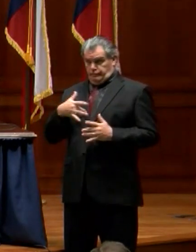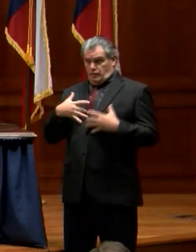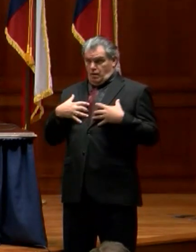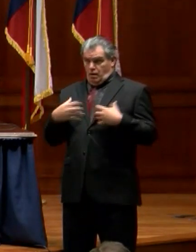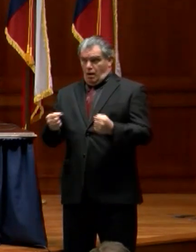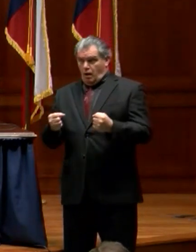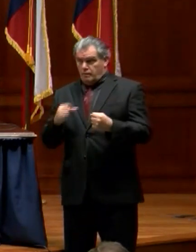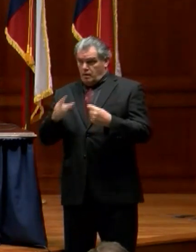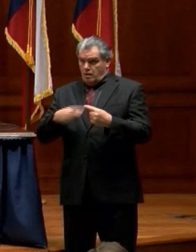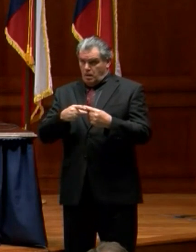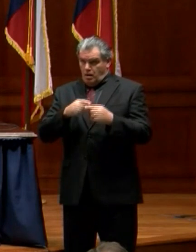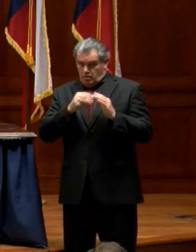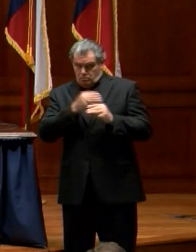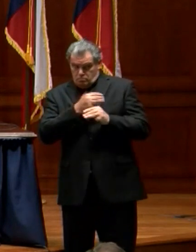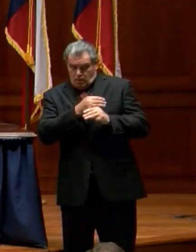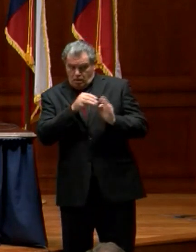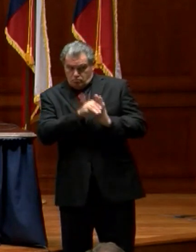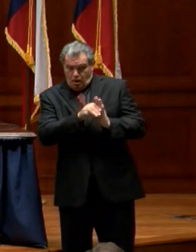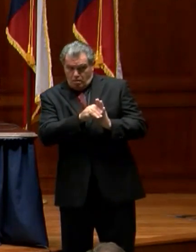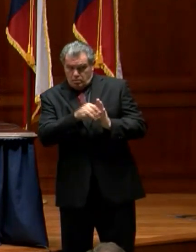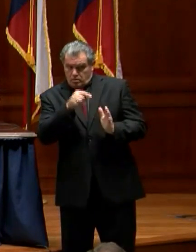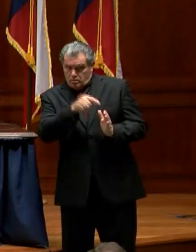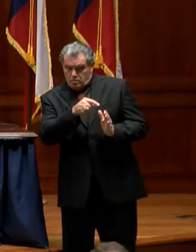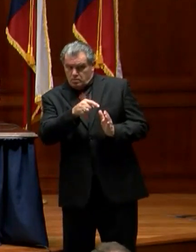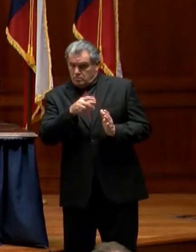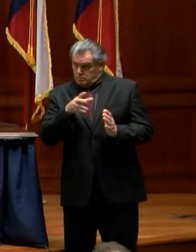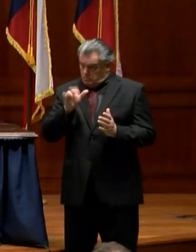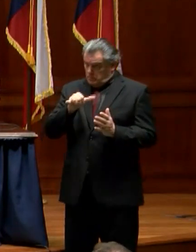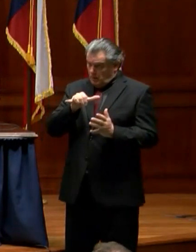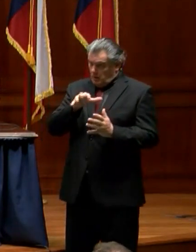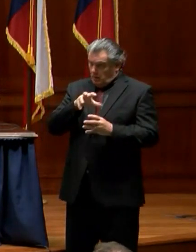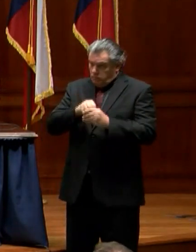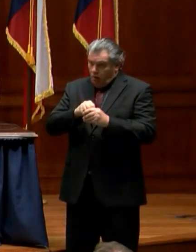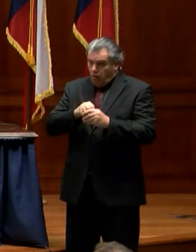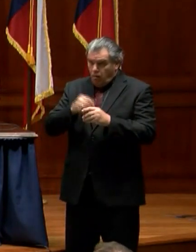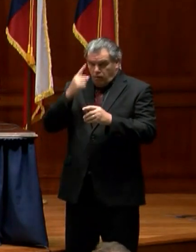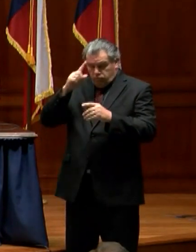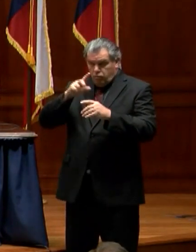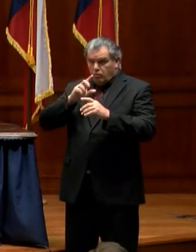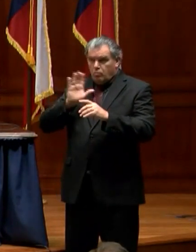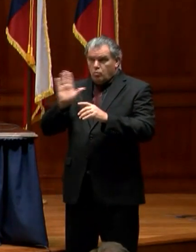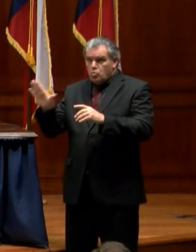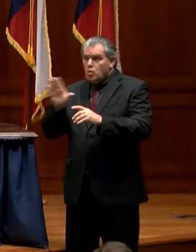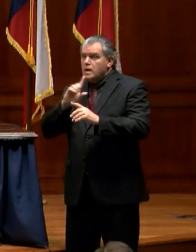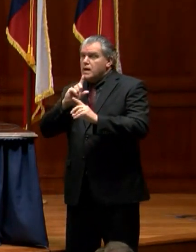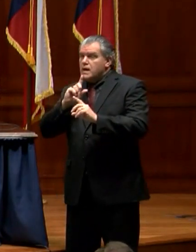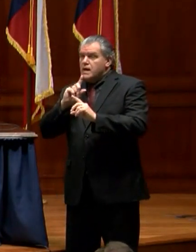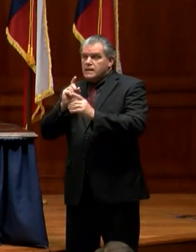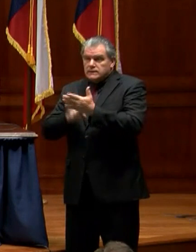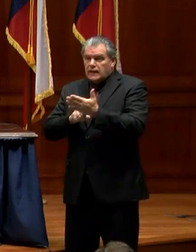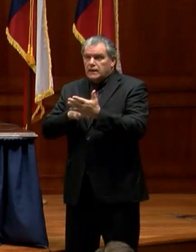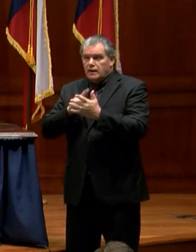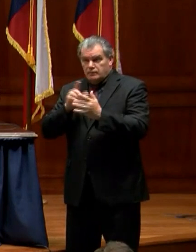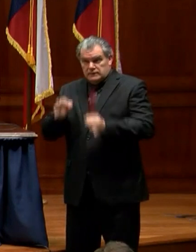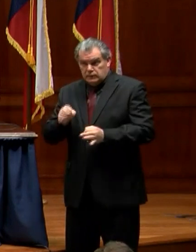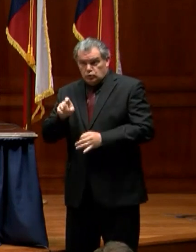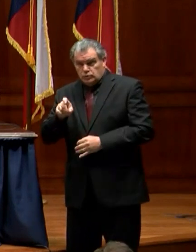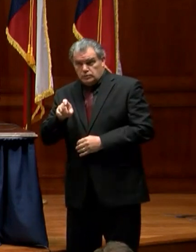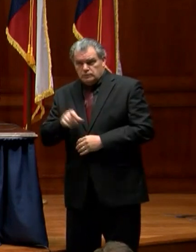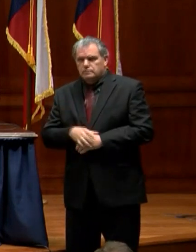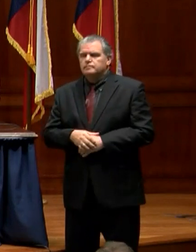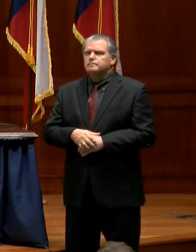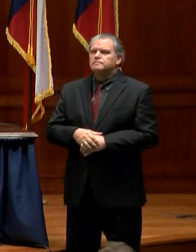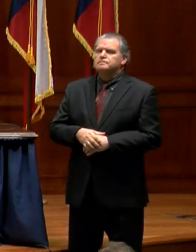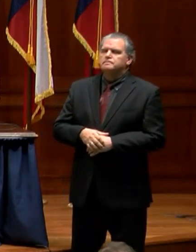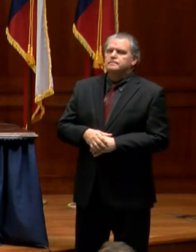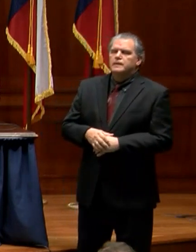and has it play a big role in informing your decisions you're making as executive orders, those kind of things? So first, with